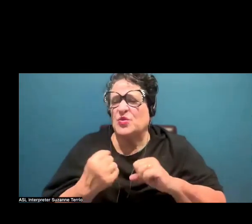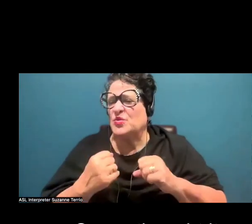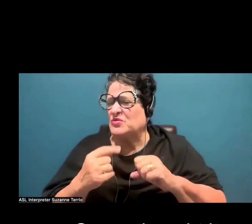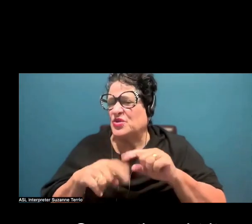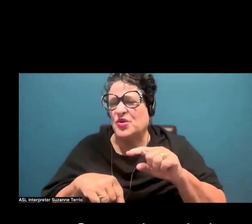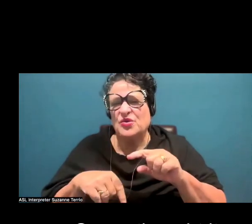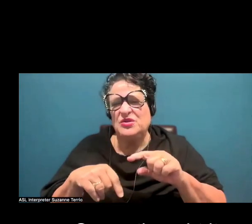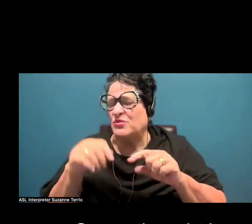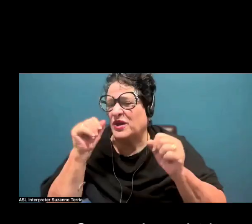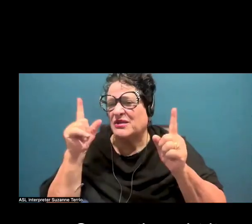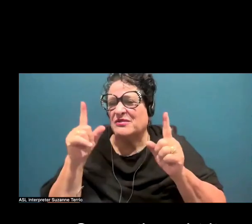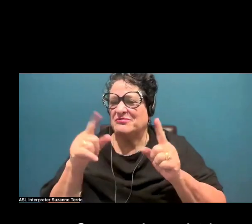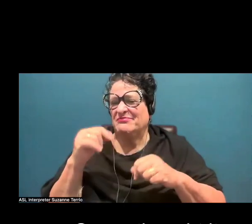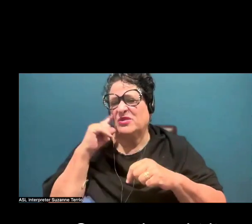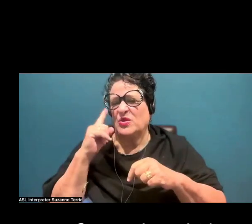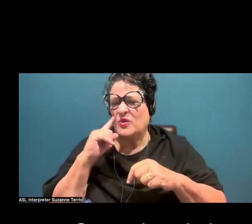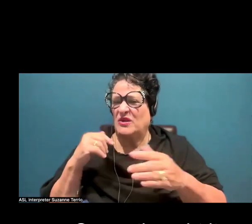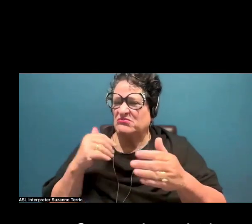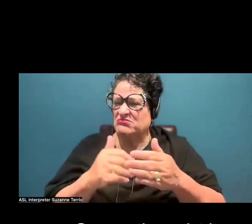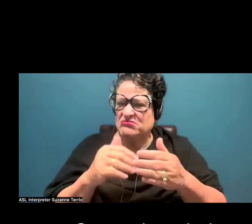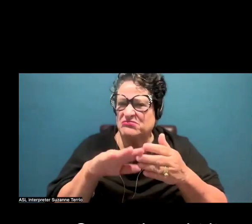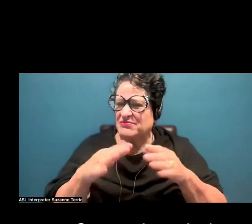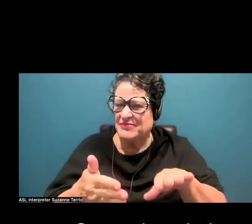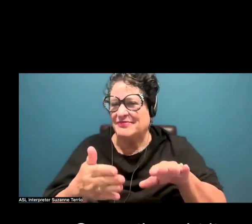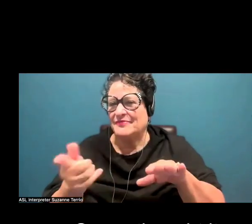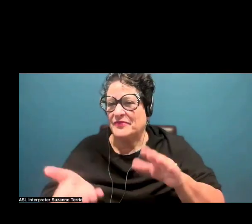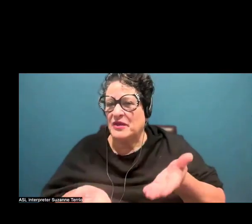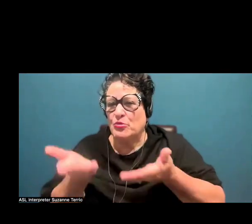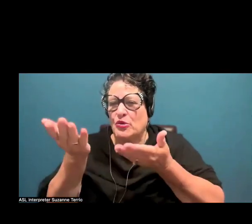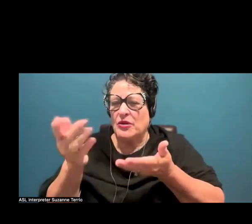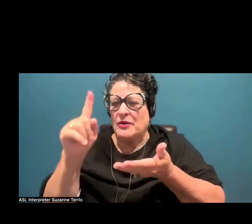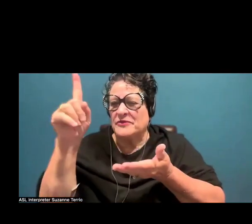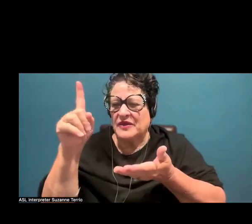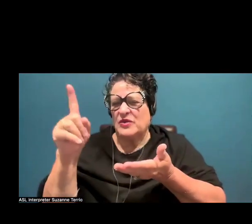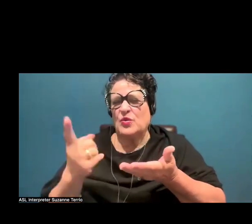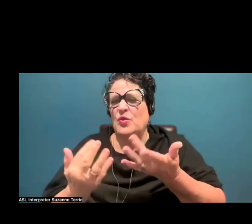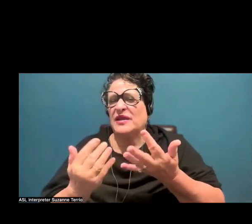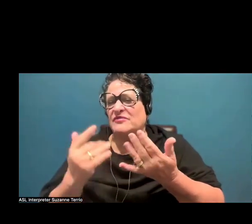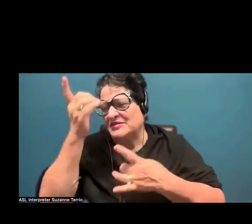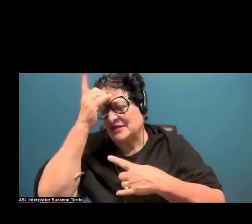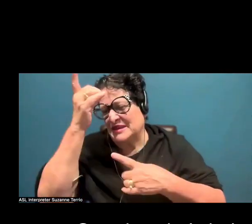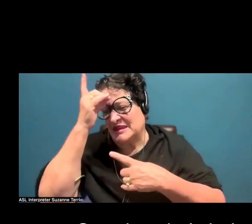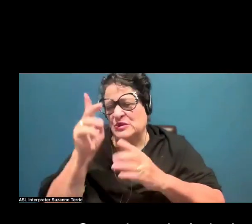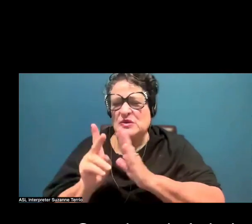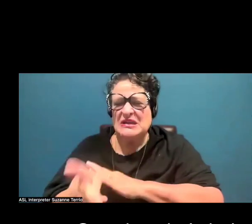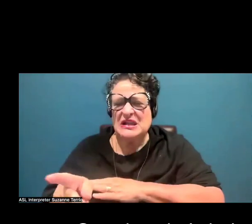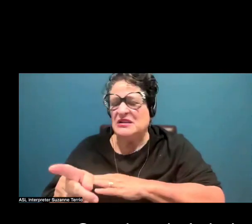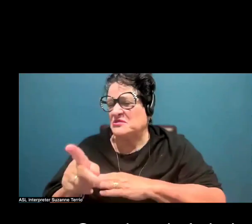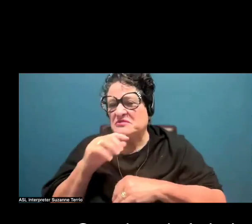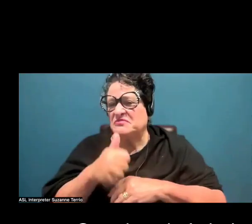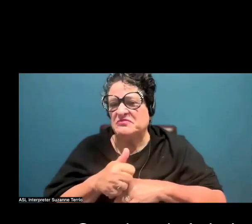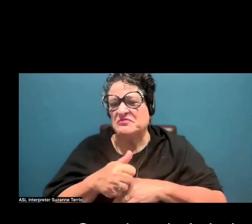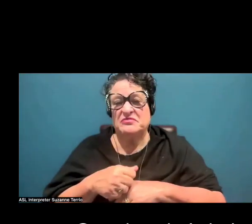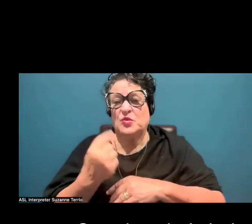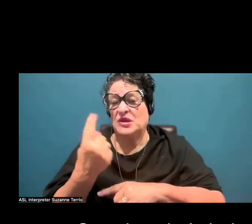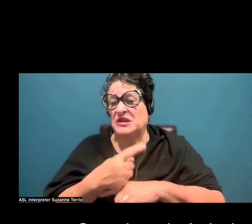up. So we thought it was the end for Reese, and they took her upstairs, waited for it to kill her. But it didn't. One day she's holed up in the